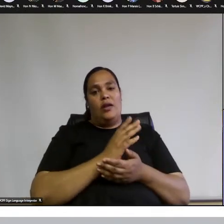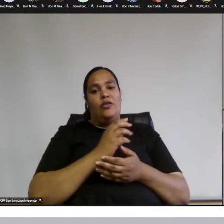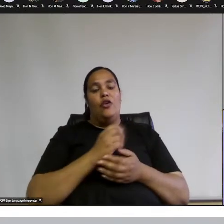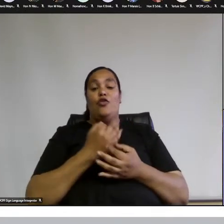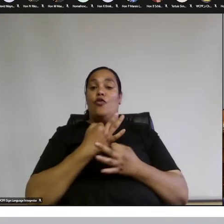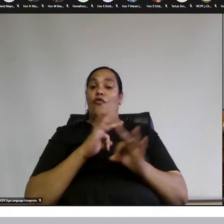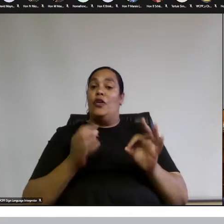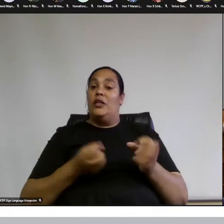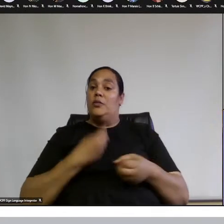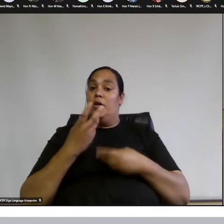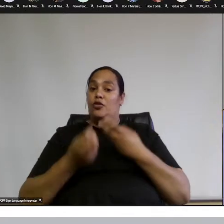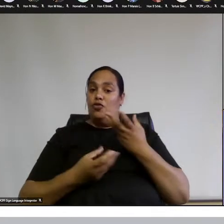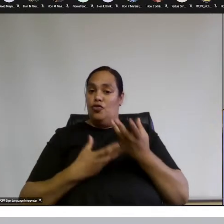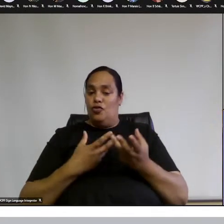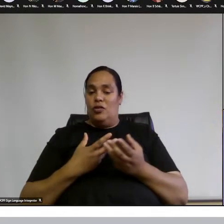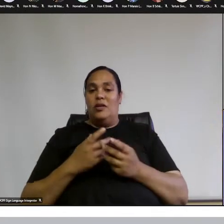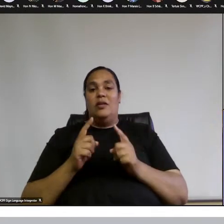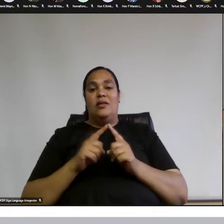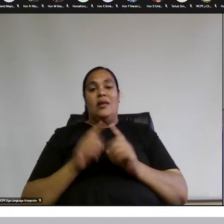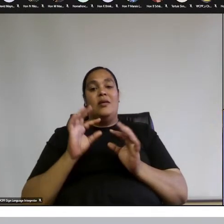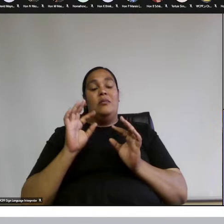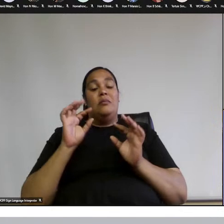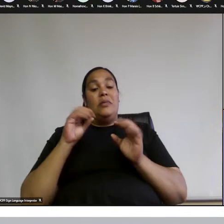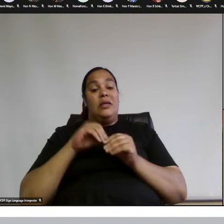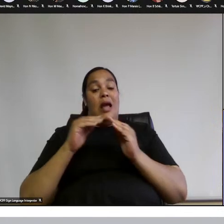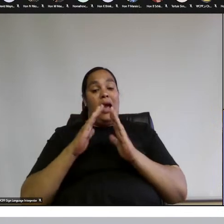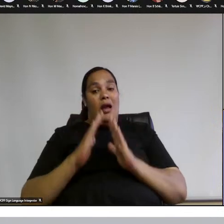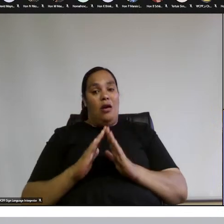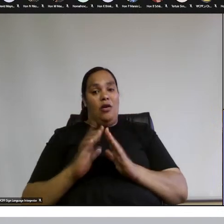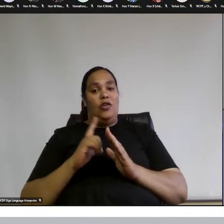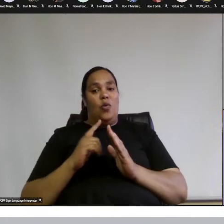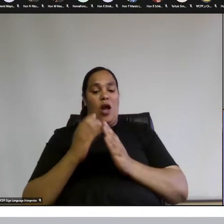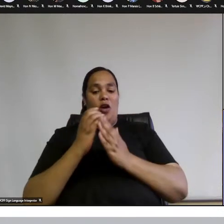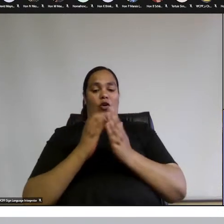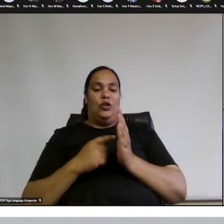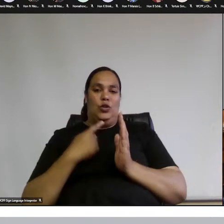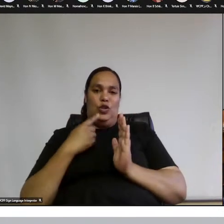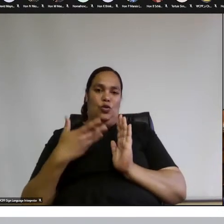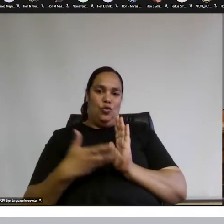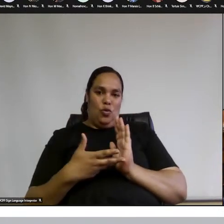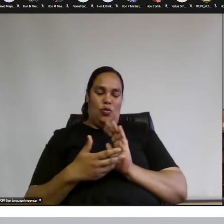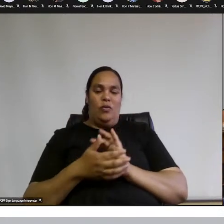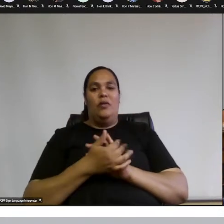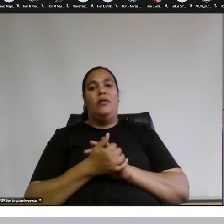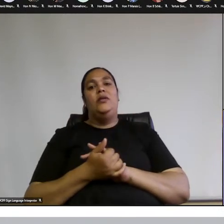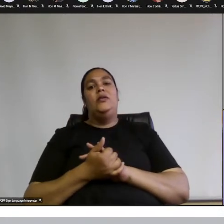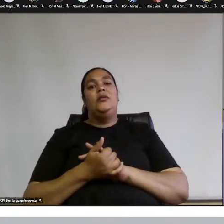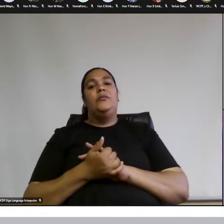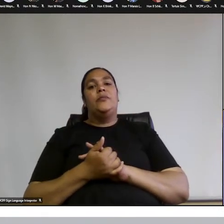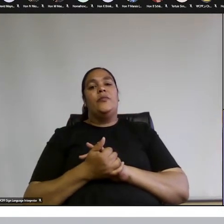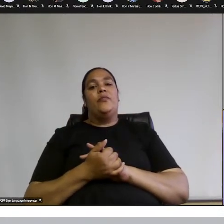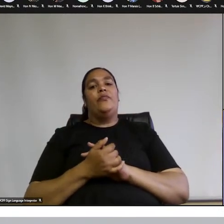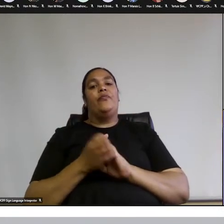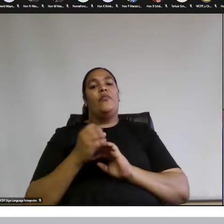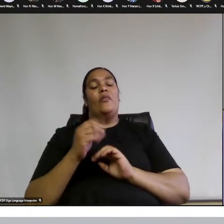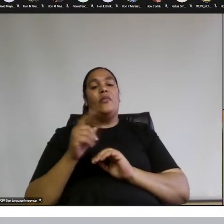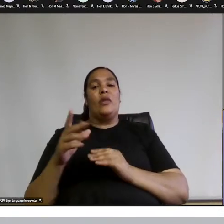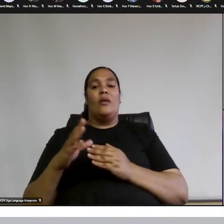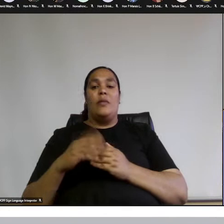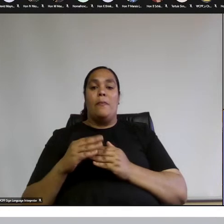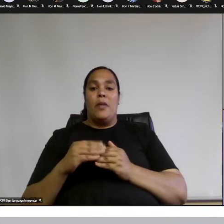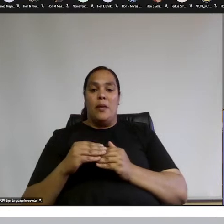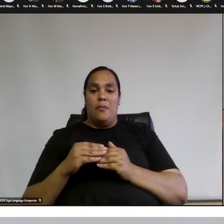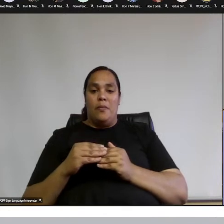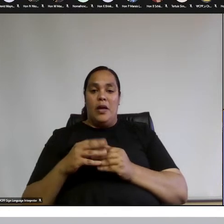speech, especially in the House as guaranteed by our Constitution. The aggrieved member will